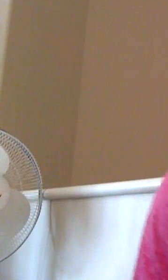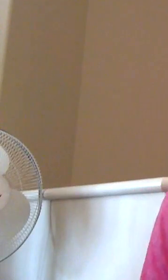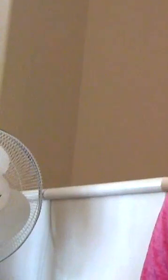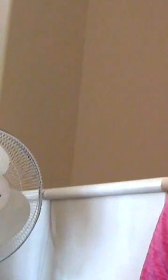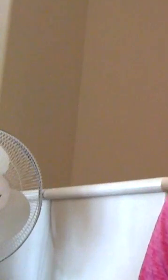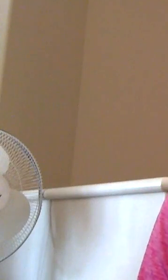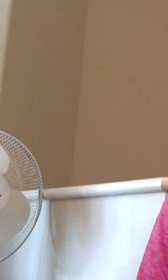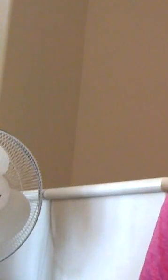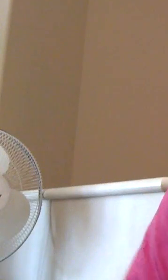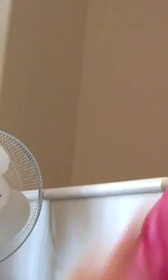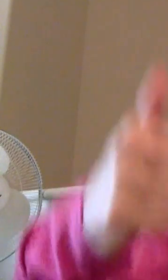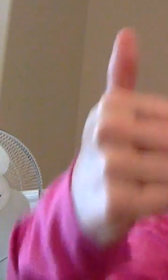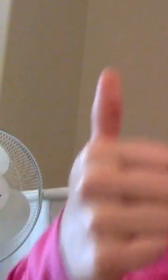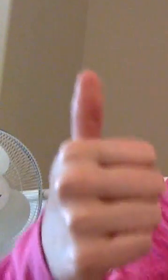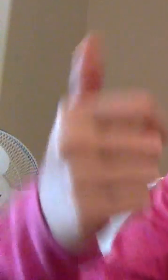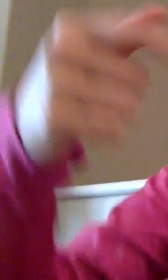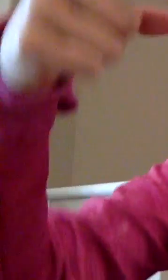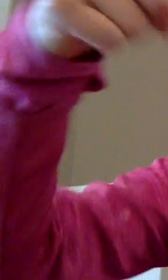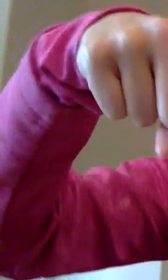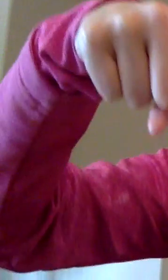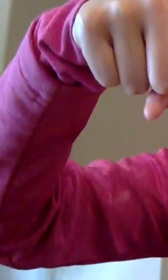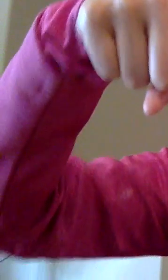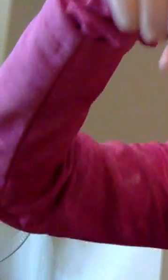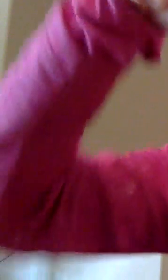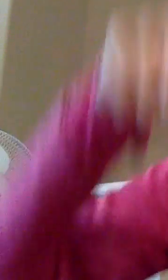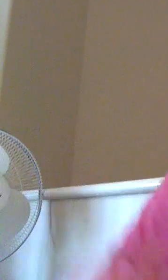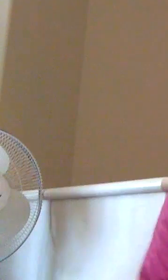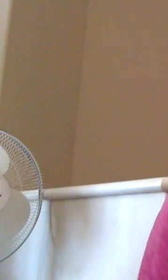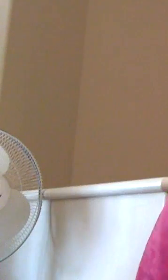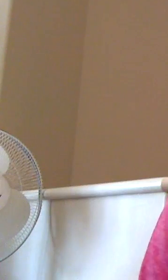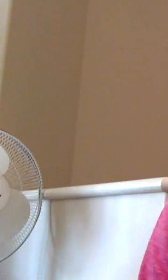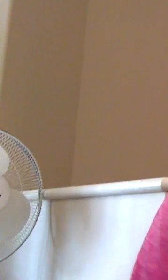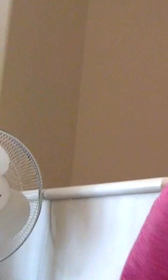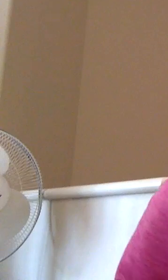Thanks for watching. Don't forget to thumbs up, comment down